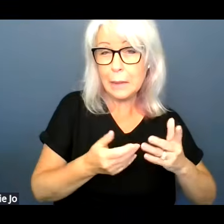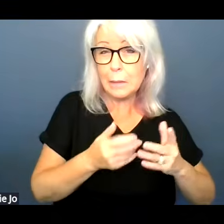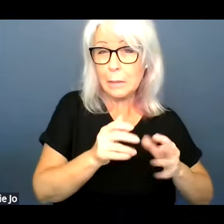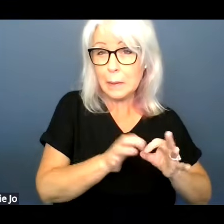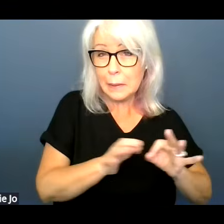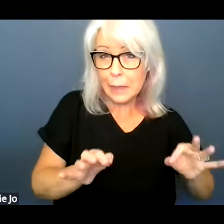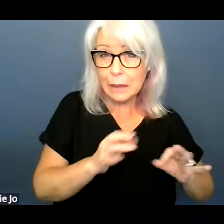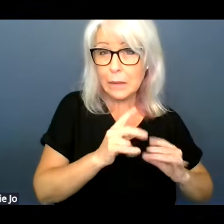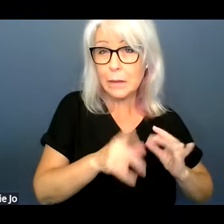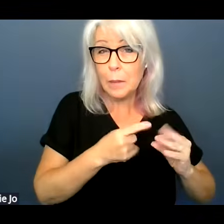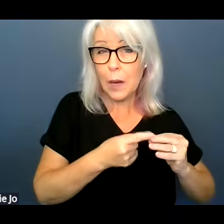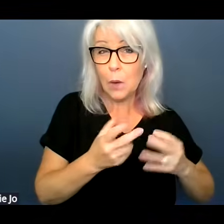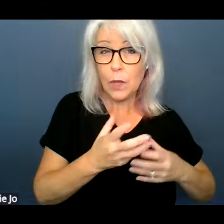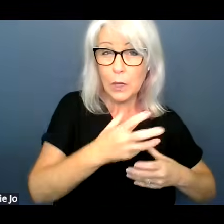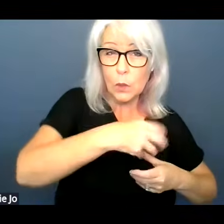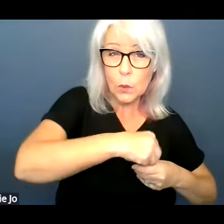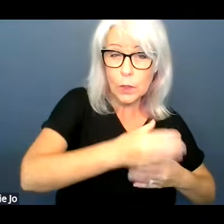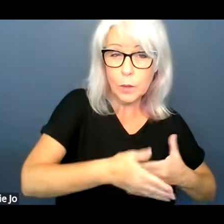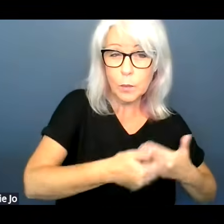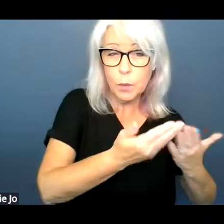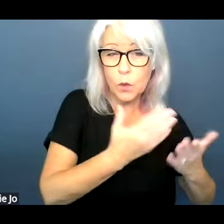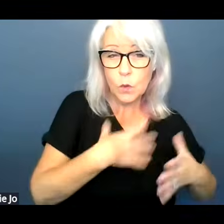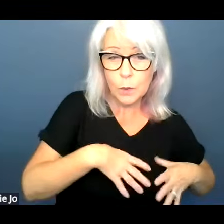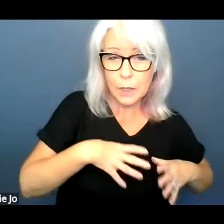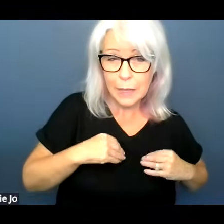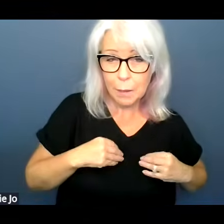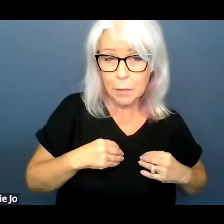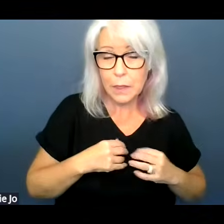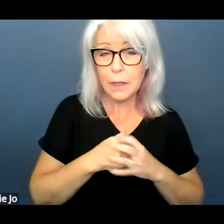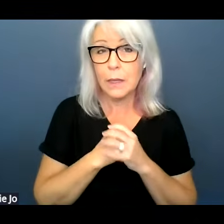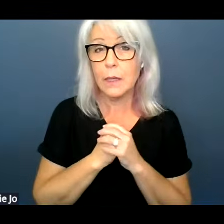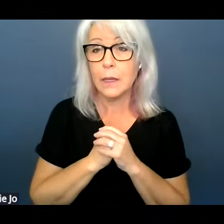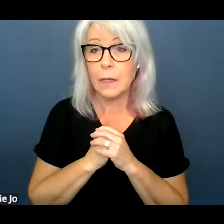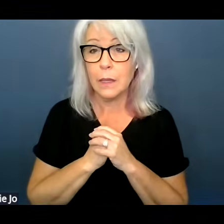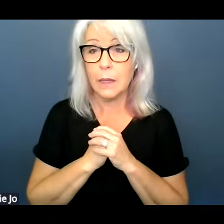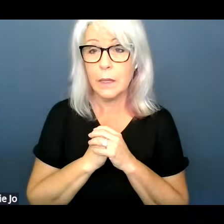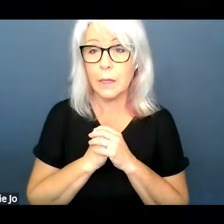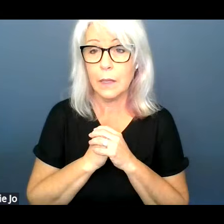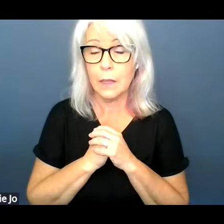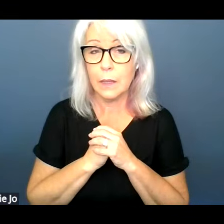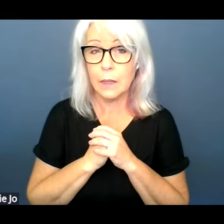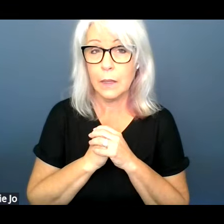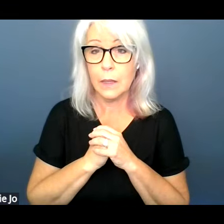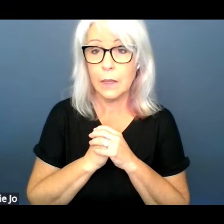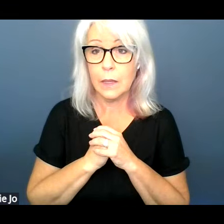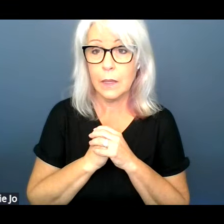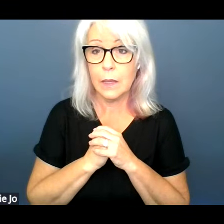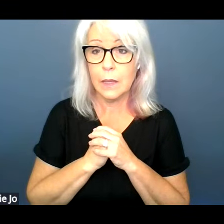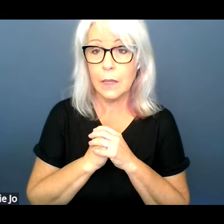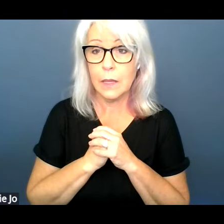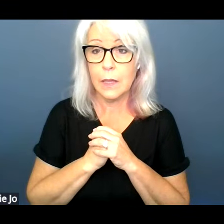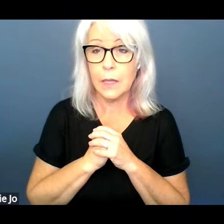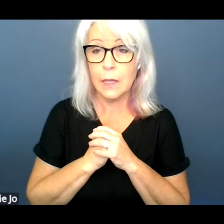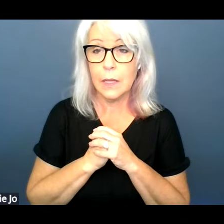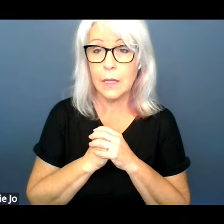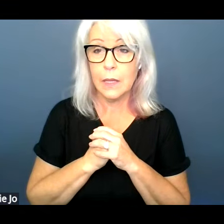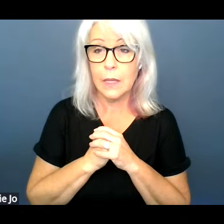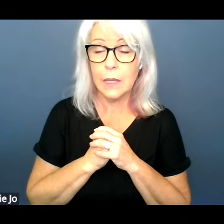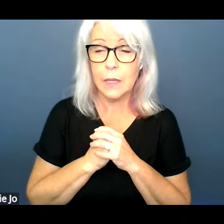only substantive change from my proposed summary